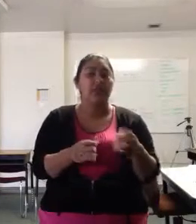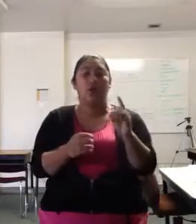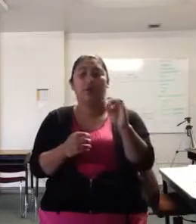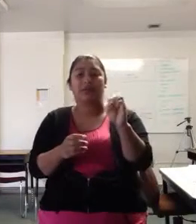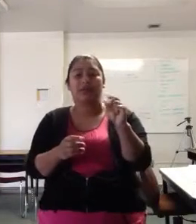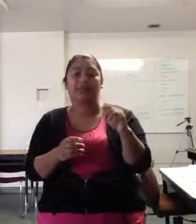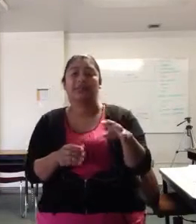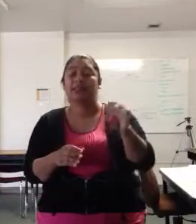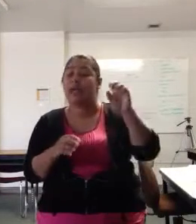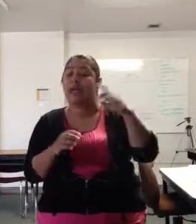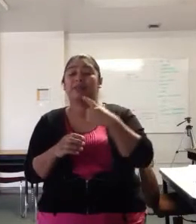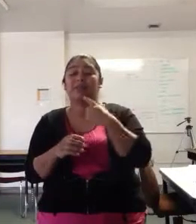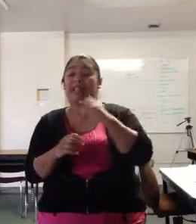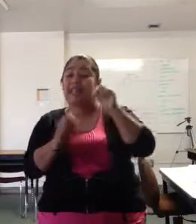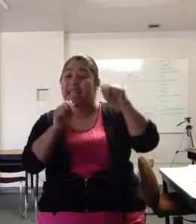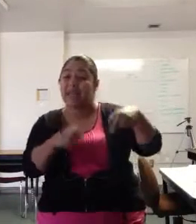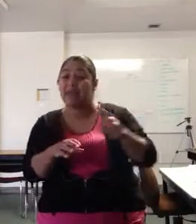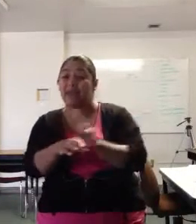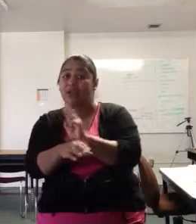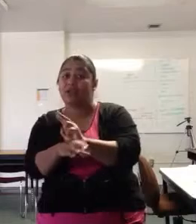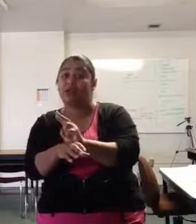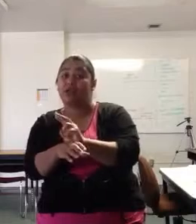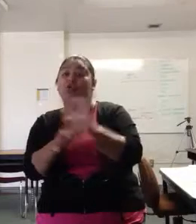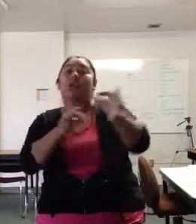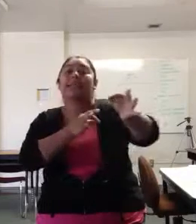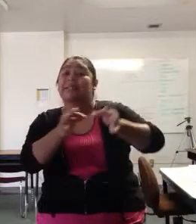they can be used to explain